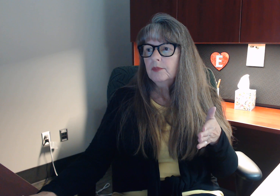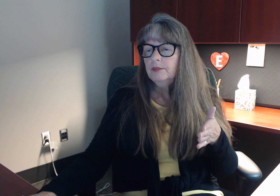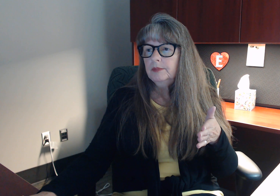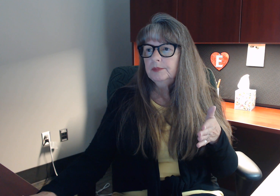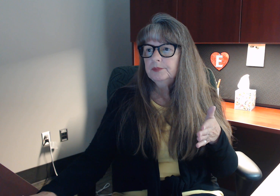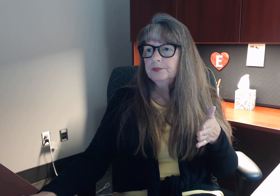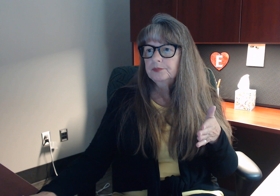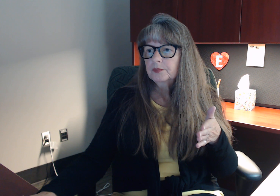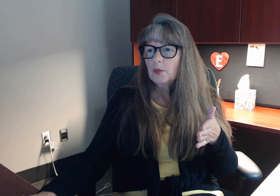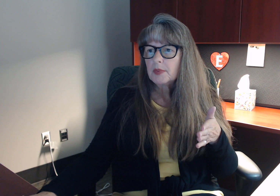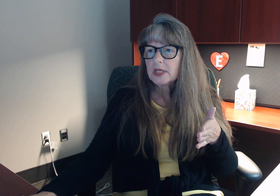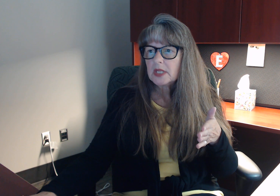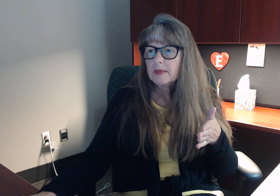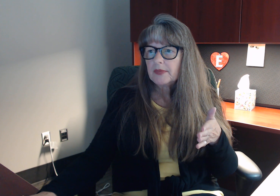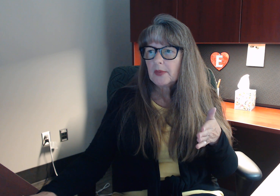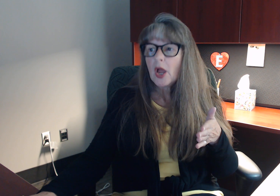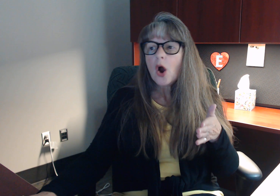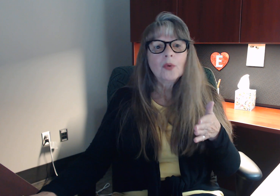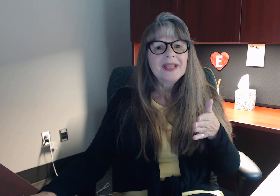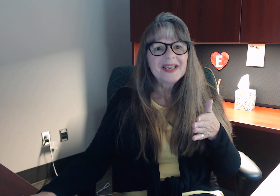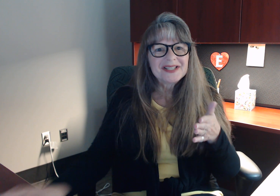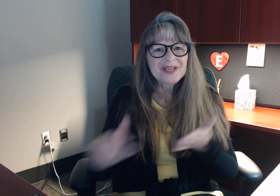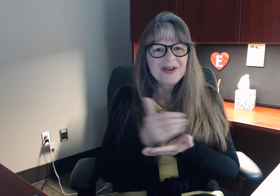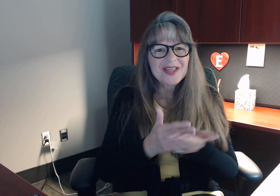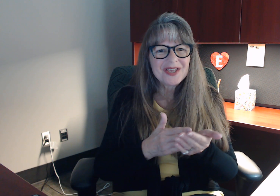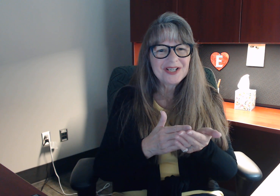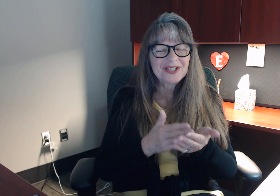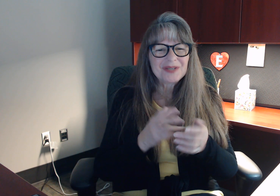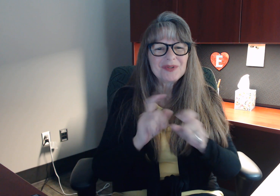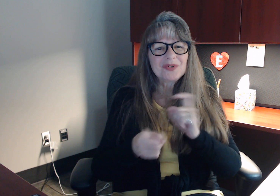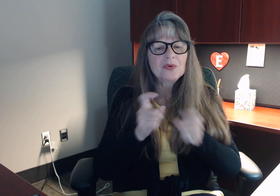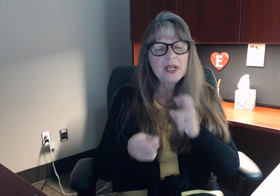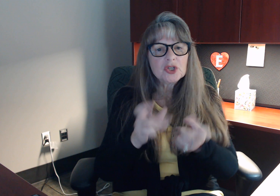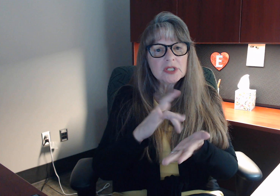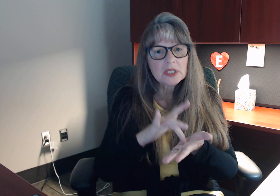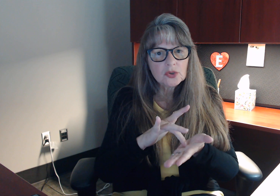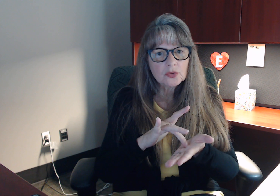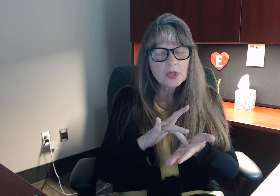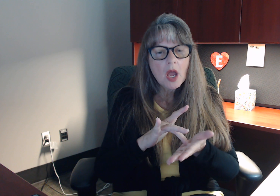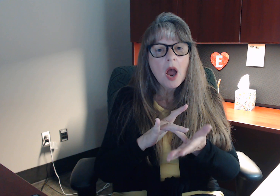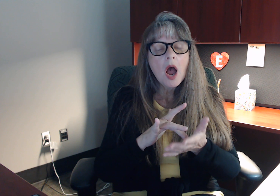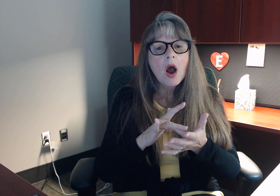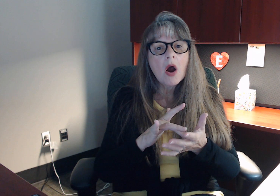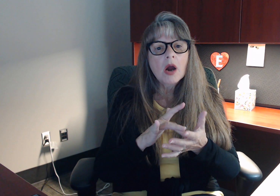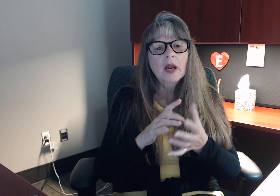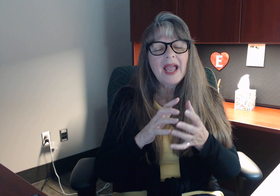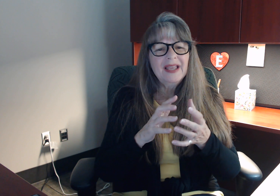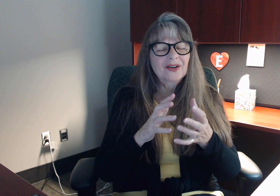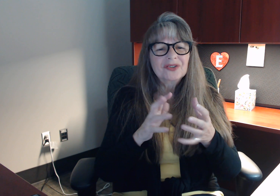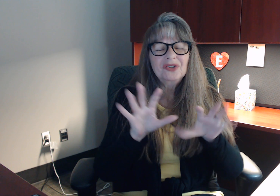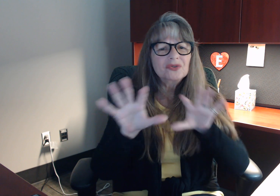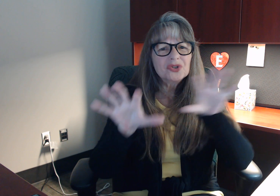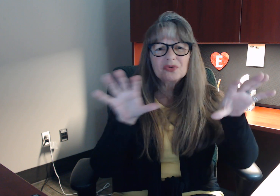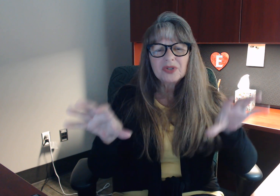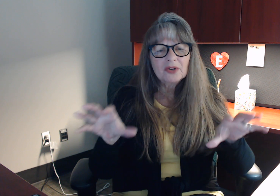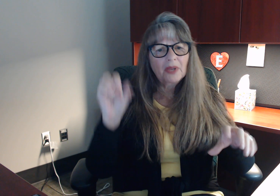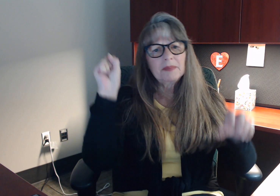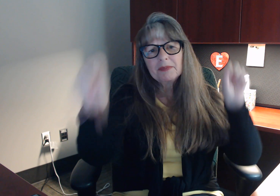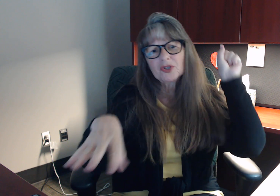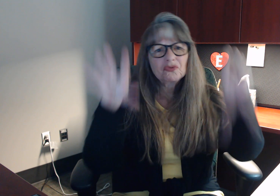What was I saying about that one? Oh, yeah, so some of the donation centers are just too cluttered. Like people just drop it